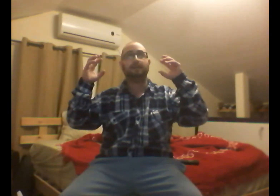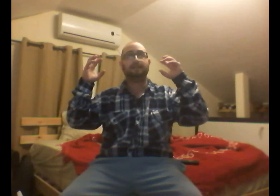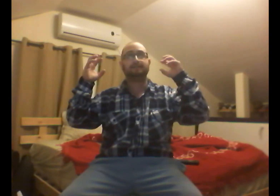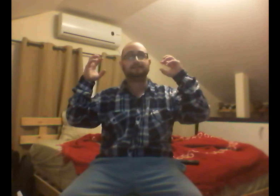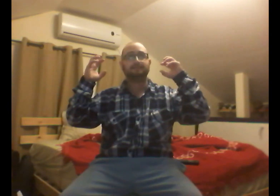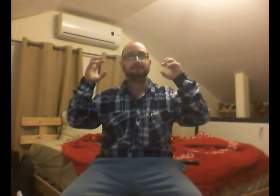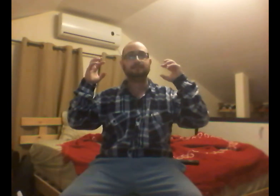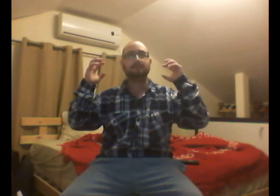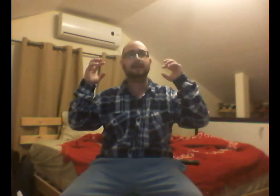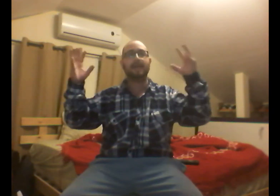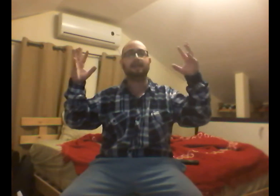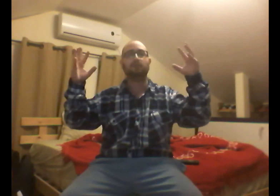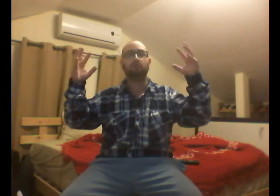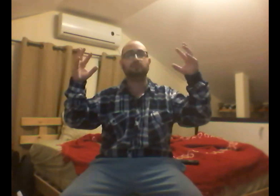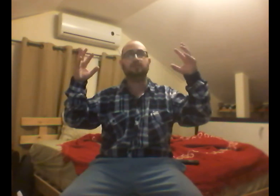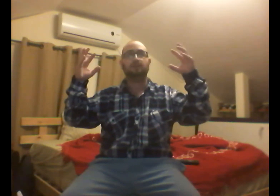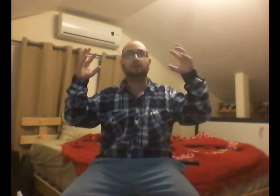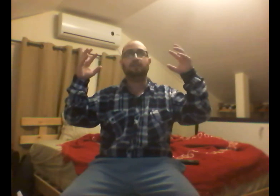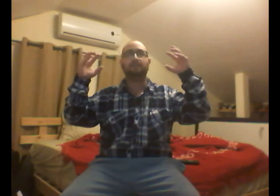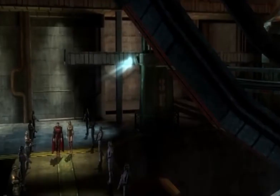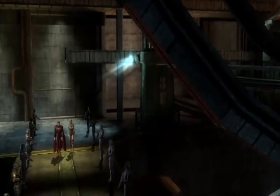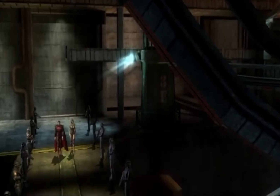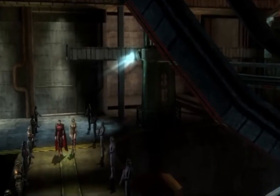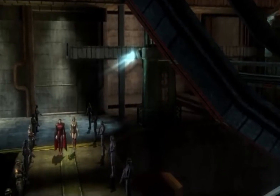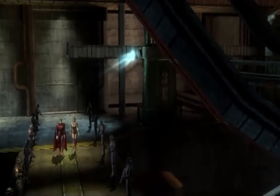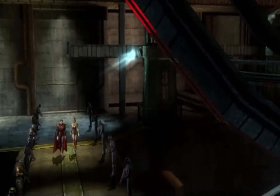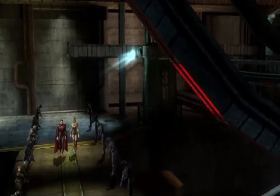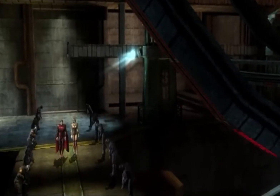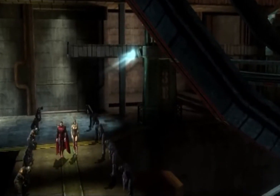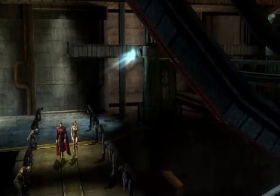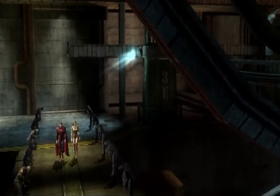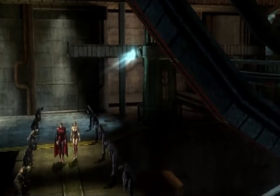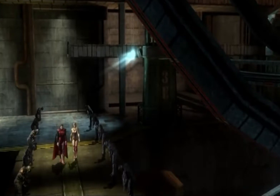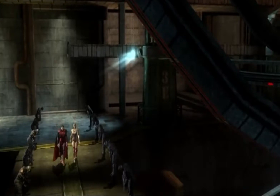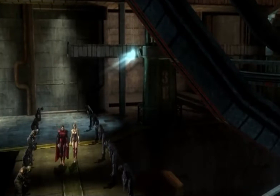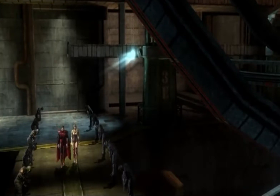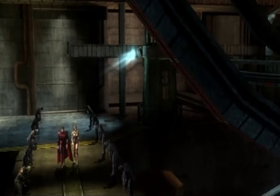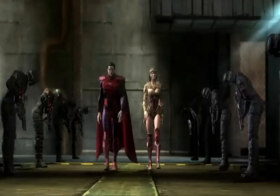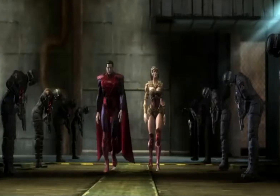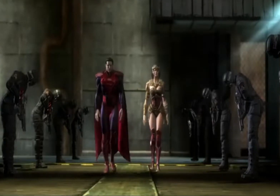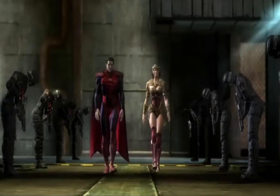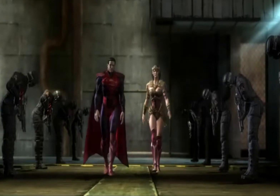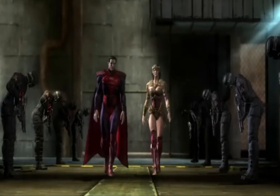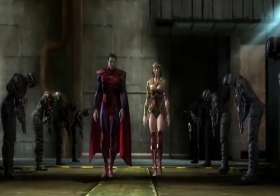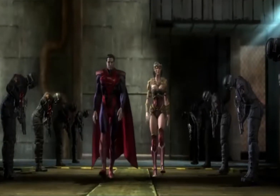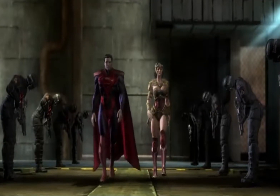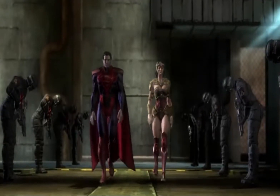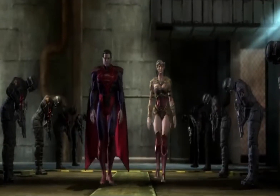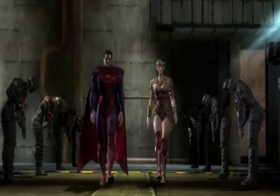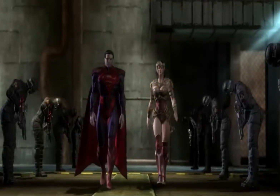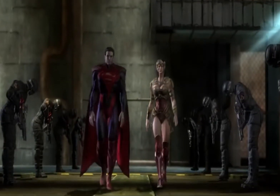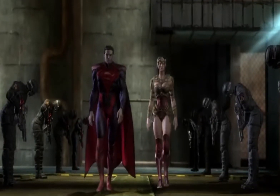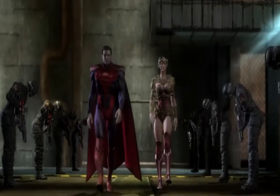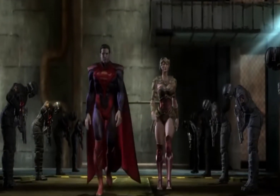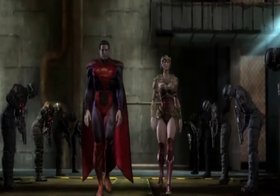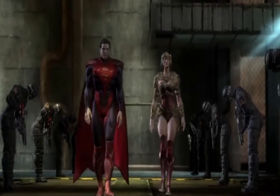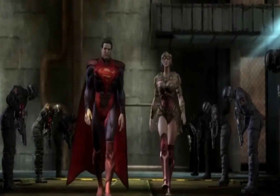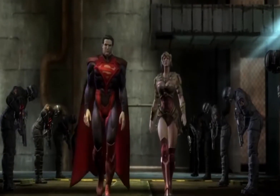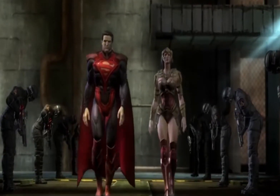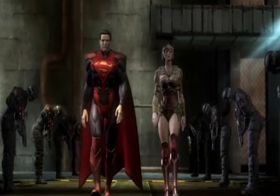like echoes of Injustice Gods Among Us written all over this episode, and I loved it. Whether you played